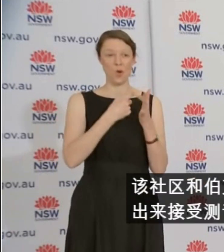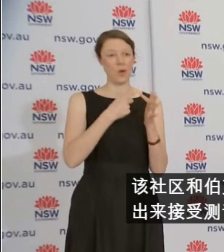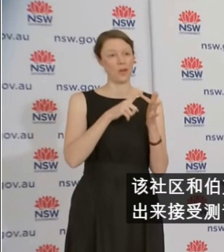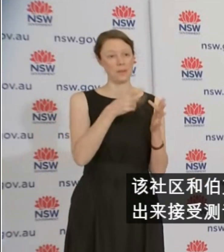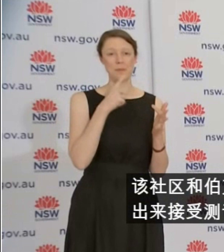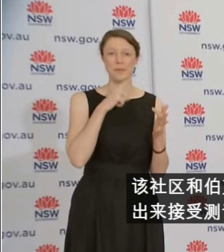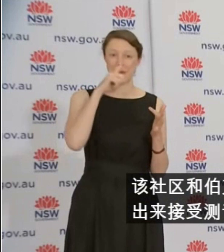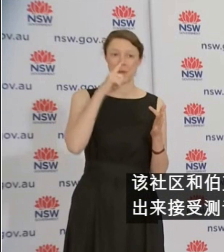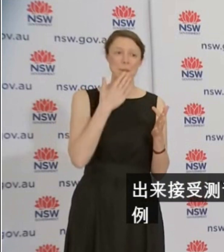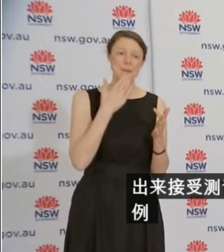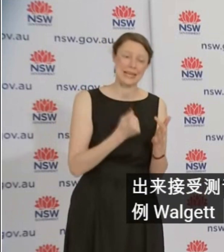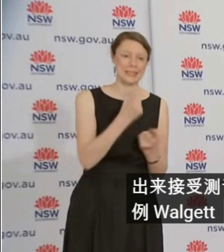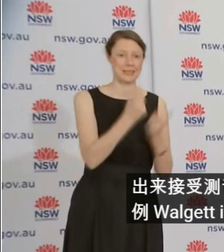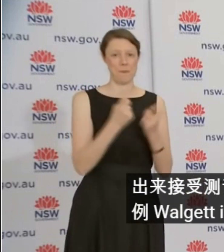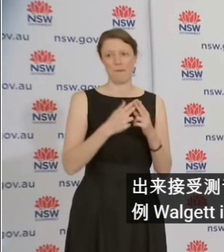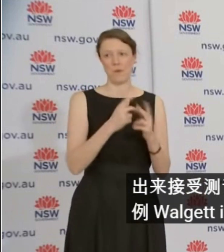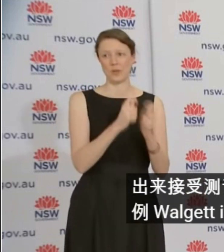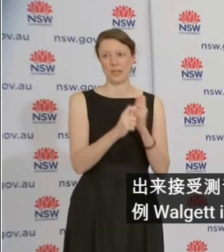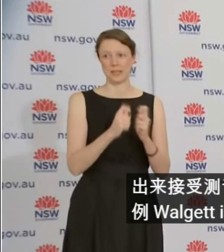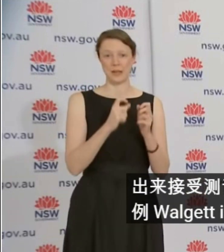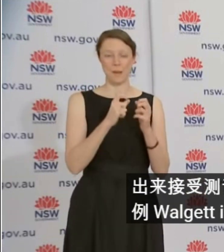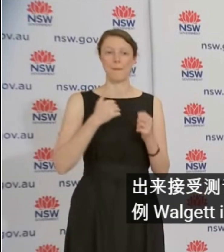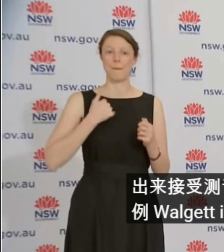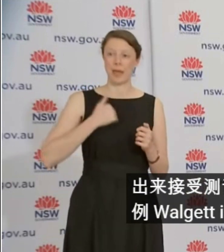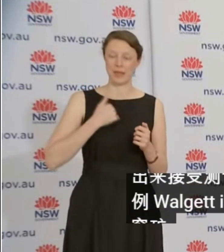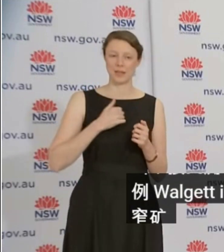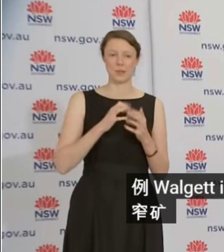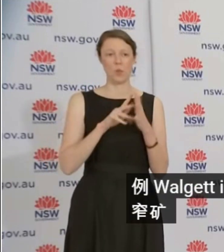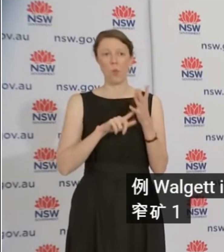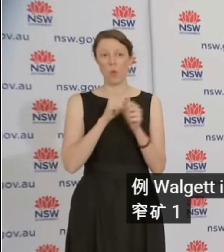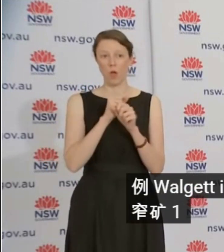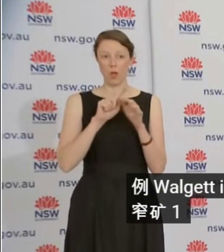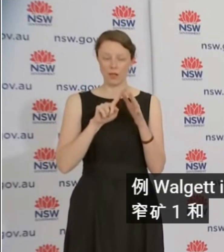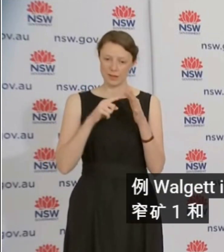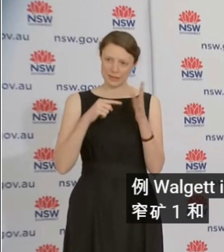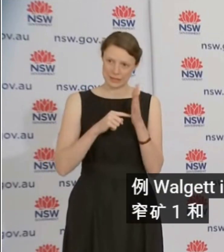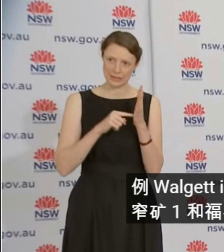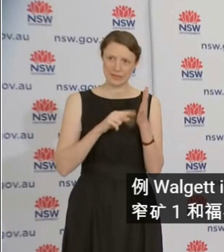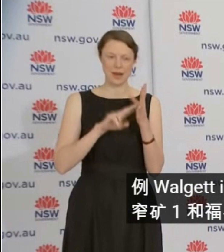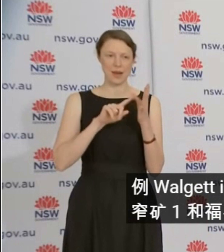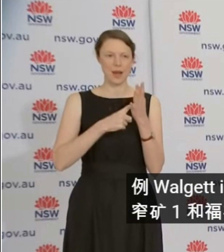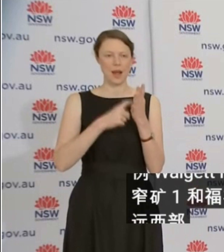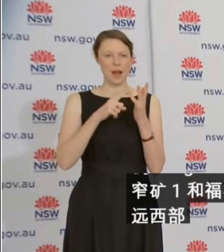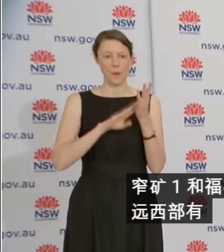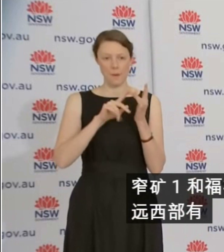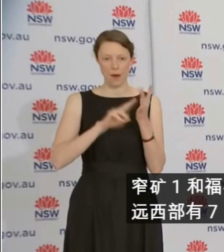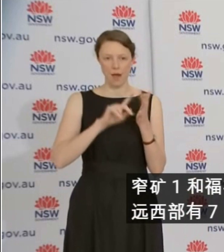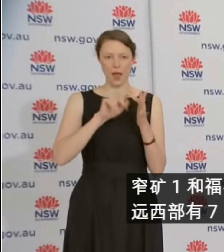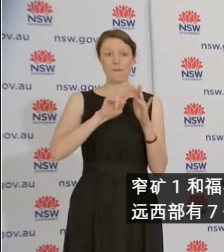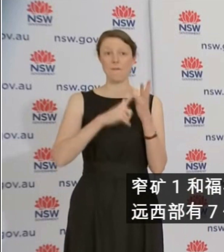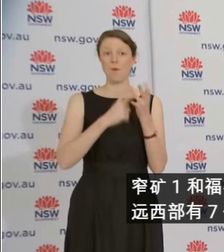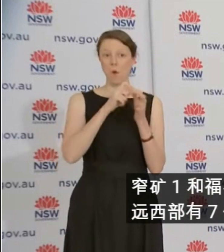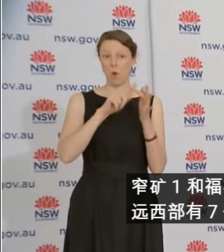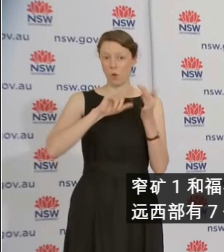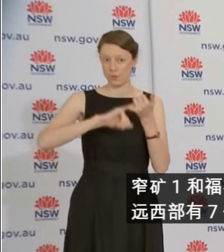tested. Bathurst 6 cases, Walgett 2, Gilgandra 1, Narromine 1 and Forbes 1. In the far west there were